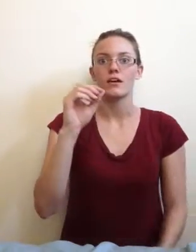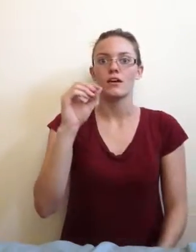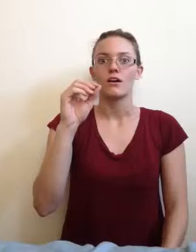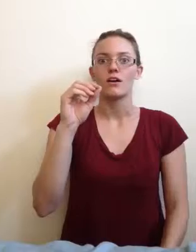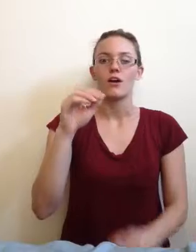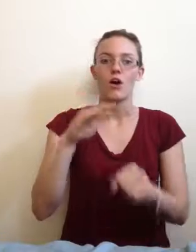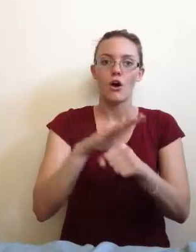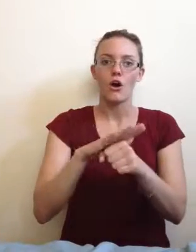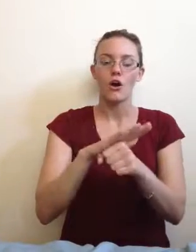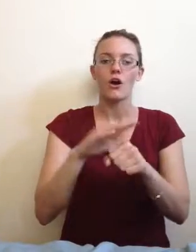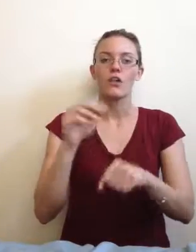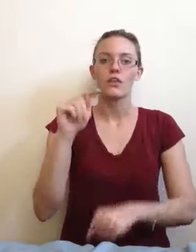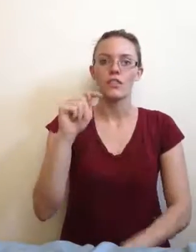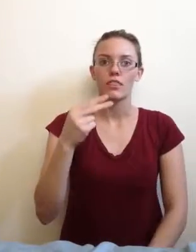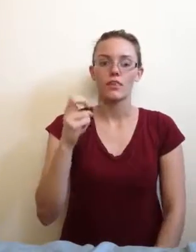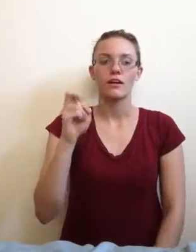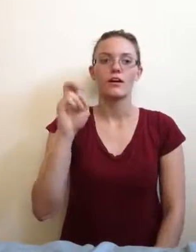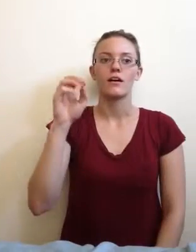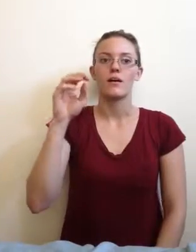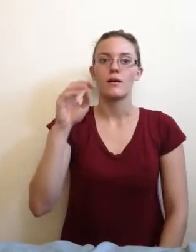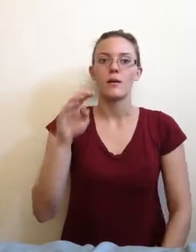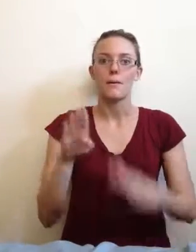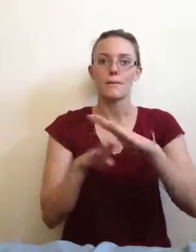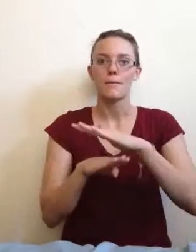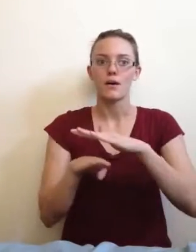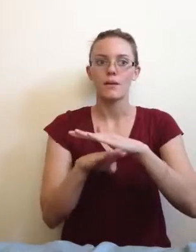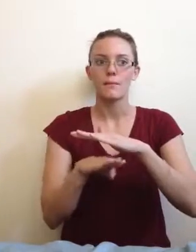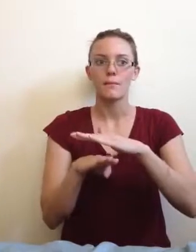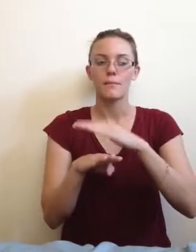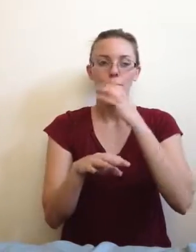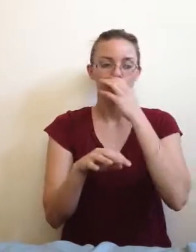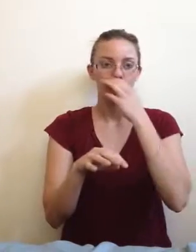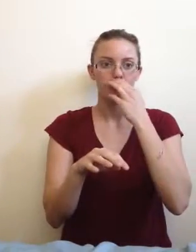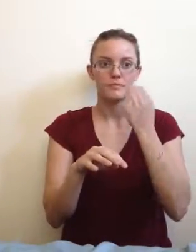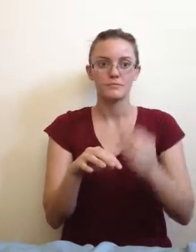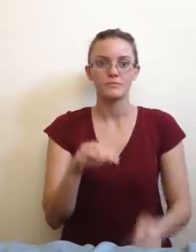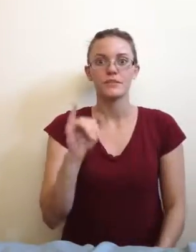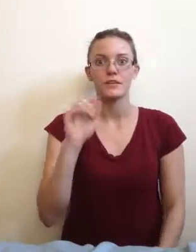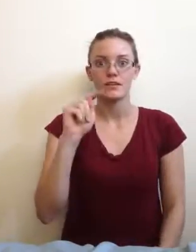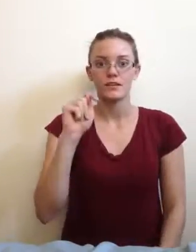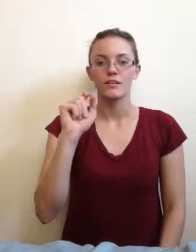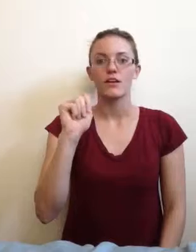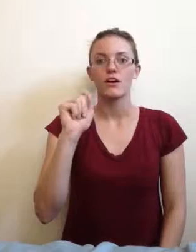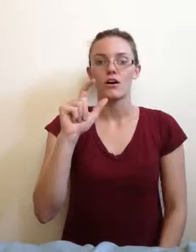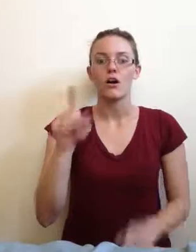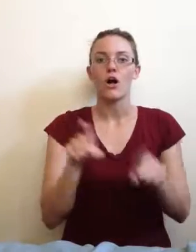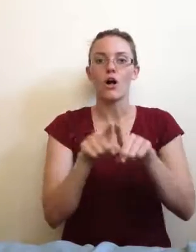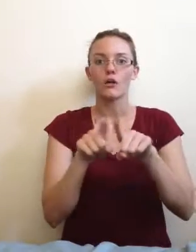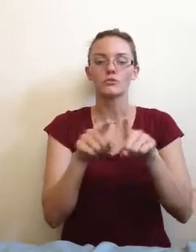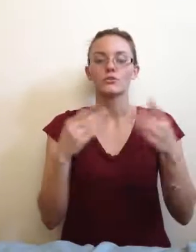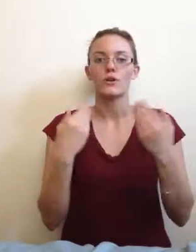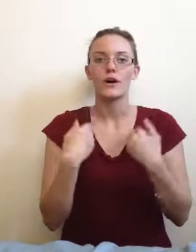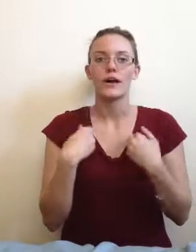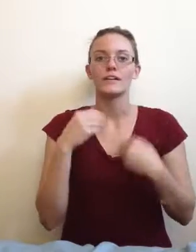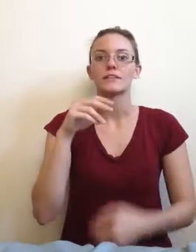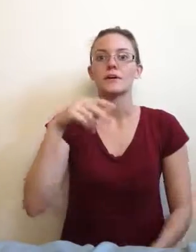the needle, which is located in the needle foot. It also has a pedal that's on the floor. Now the